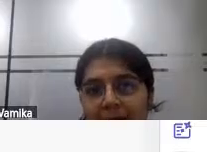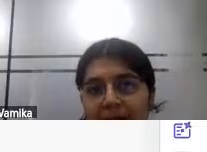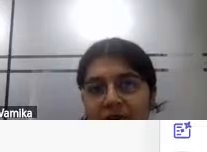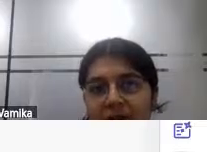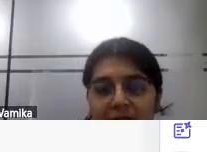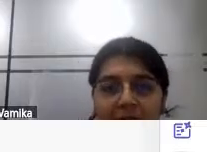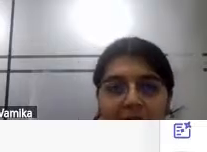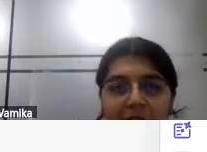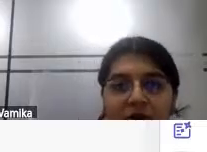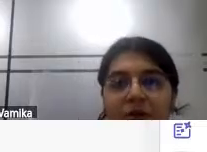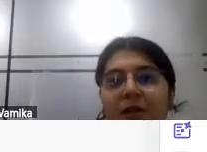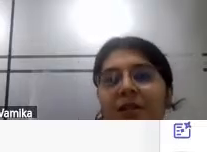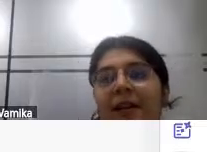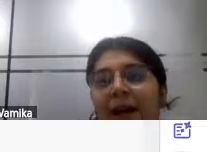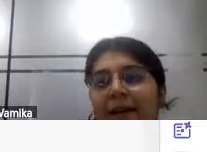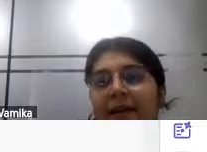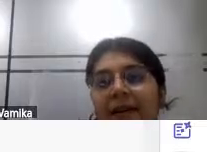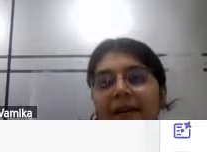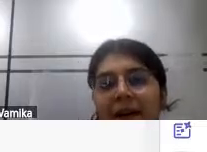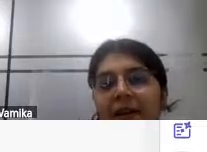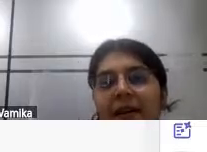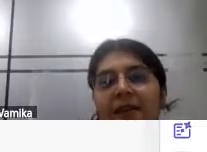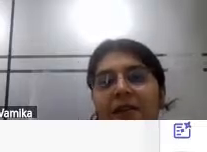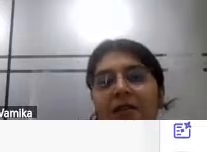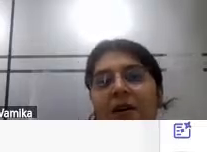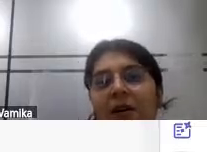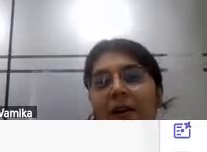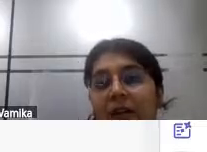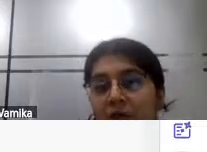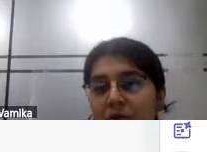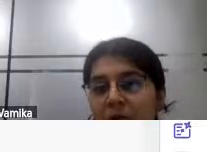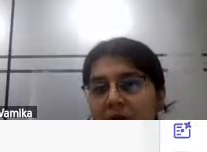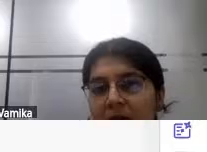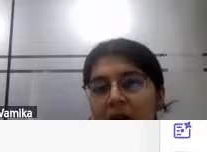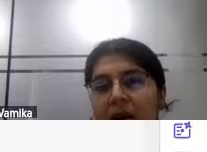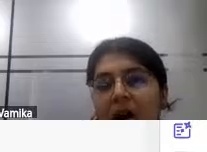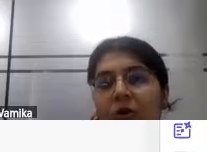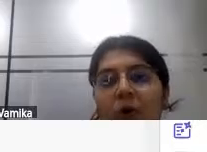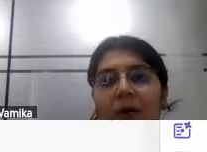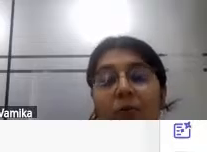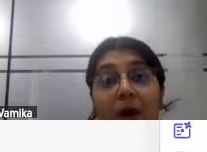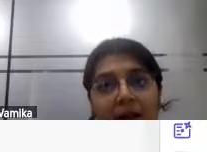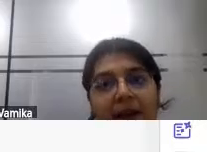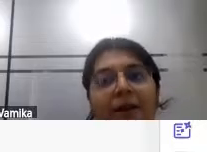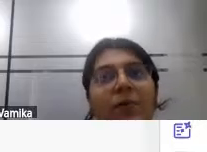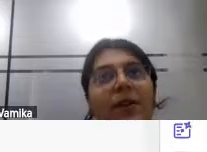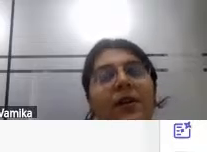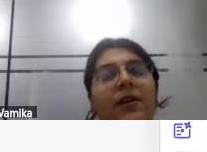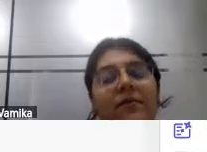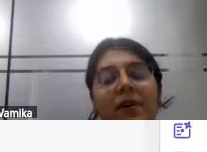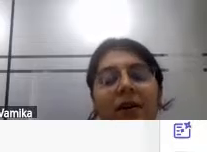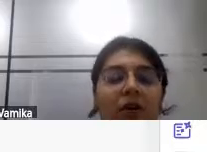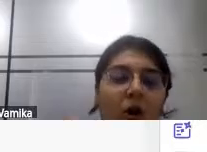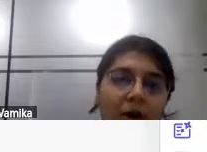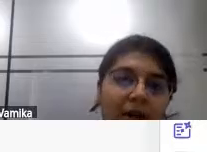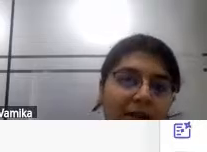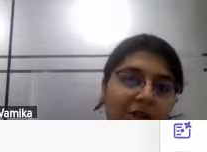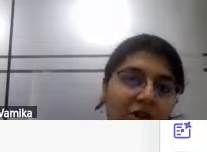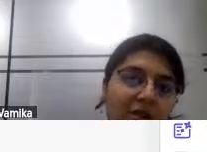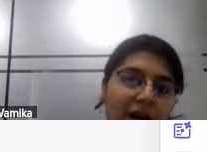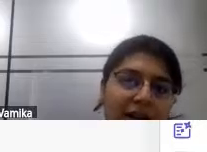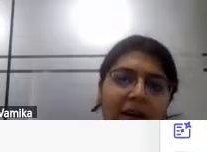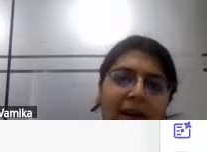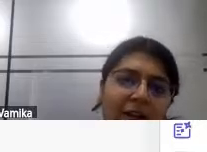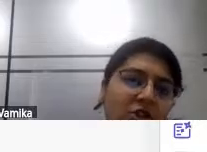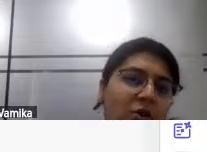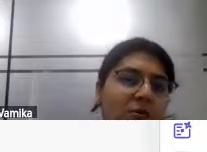of applications. So this category recognizes individuals who are working within different